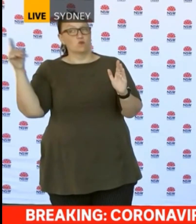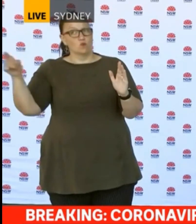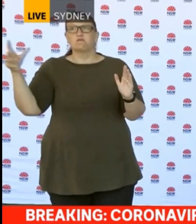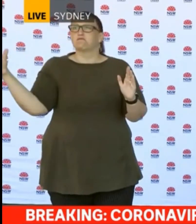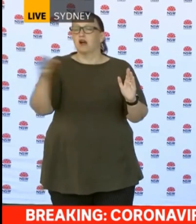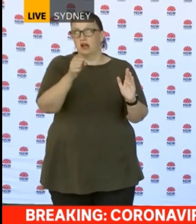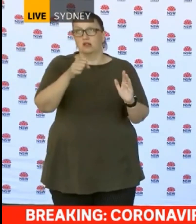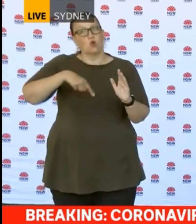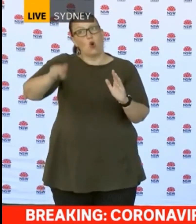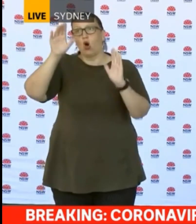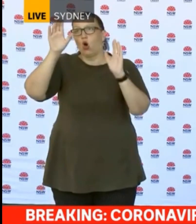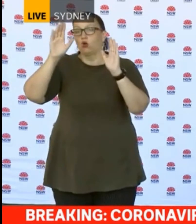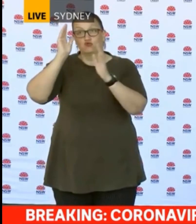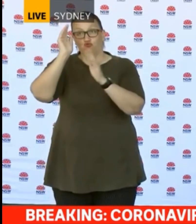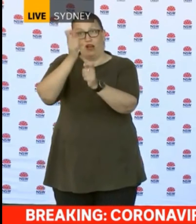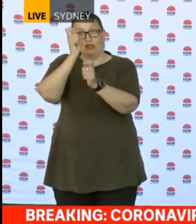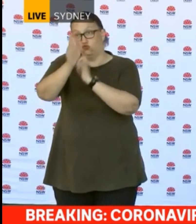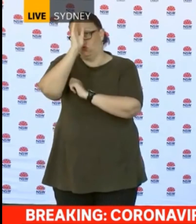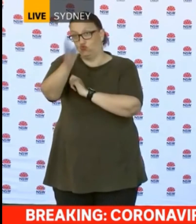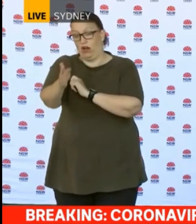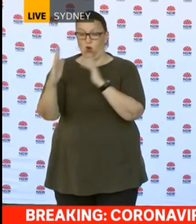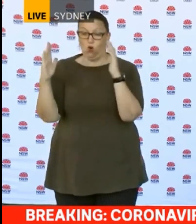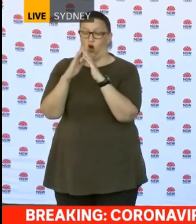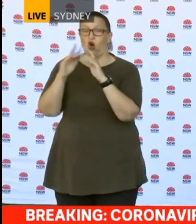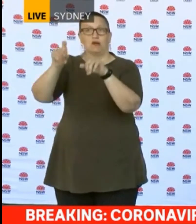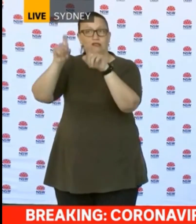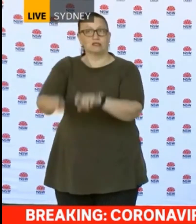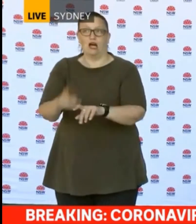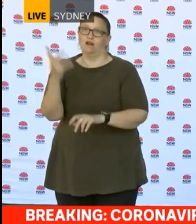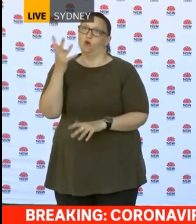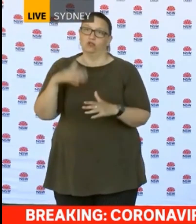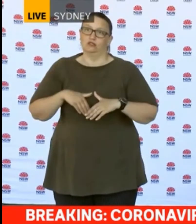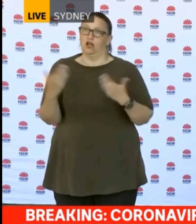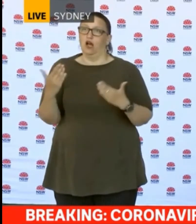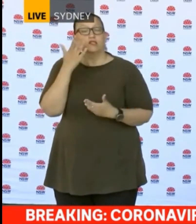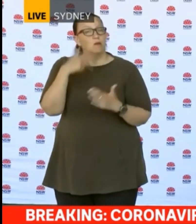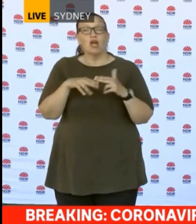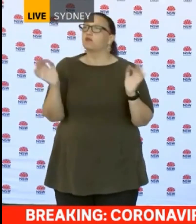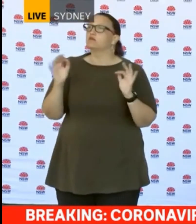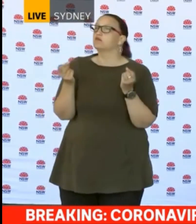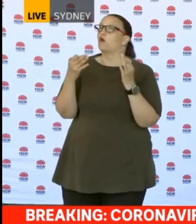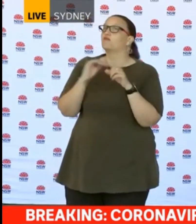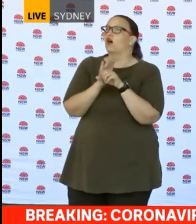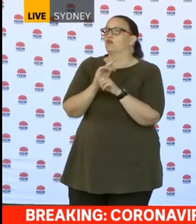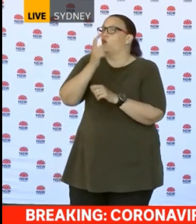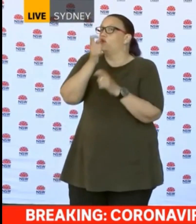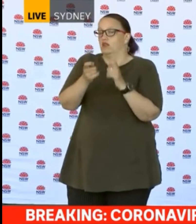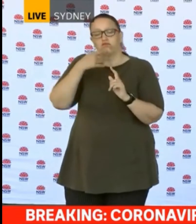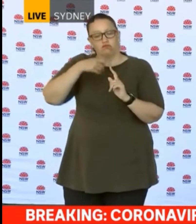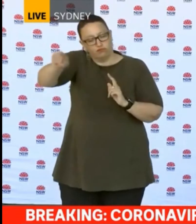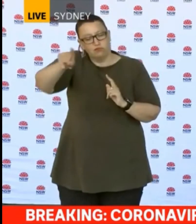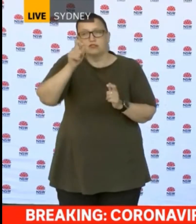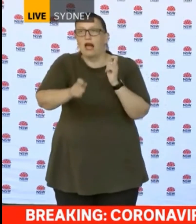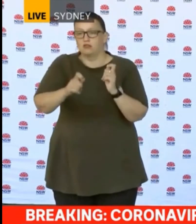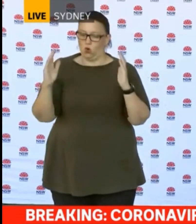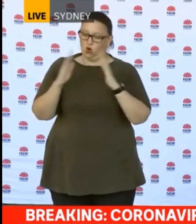close contact who must immediately get tested and self-isolate for 14 days regardless of the result. And people in other areas